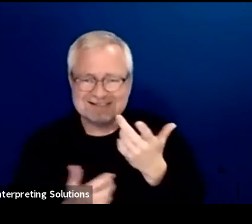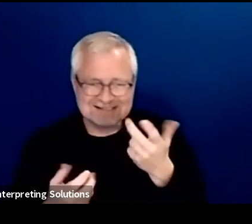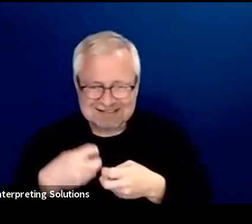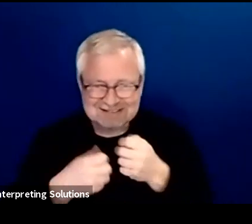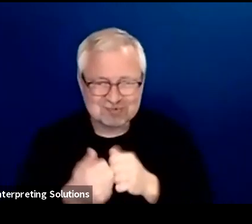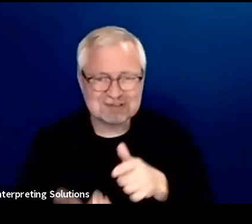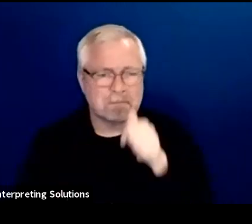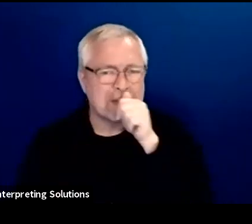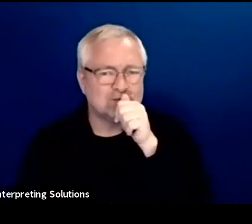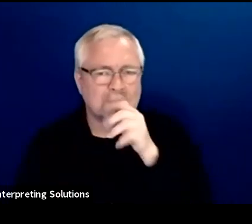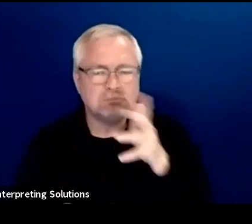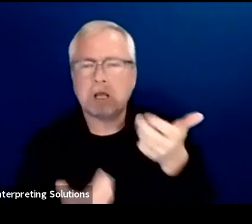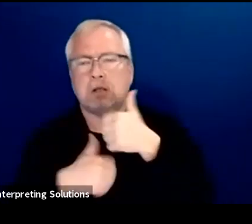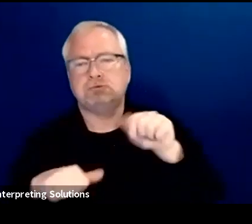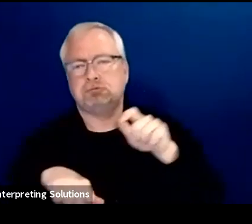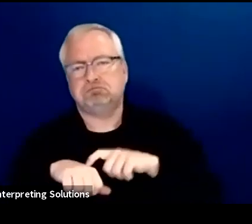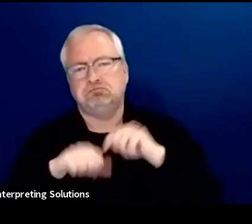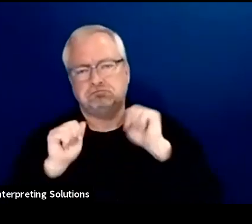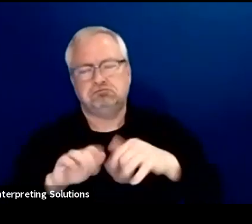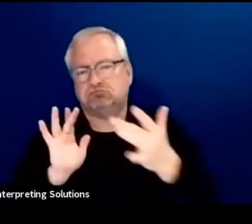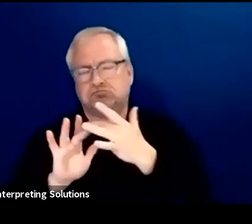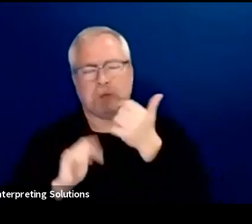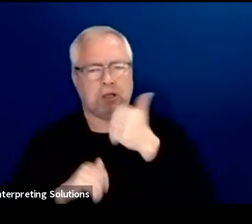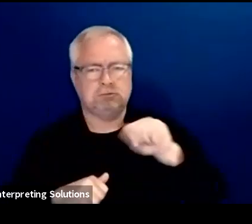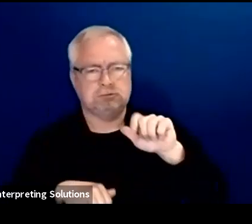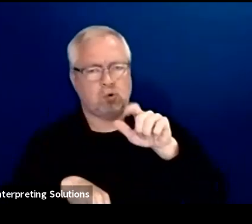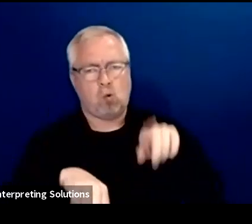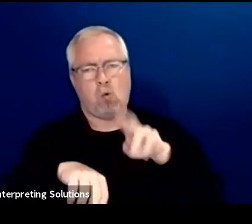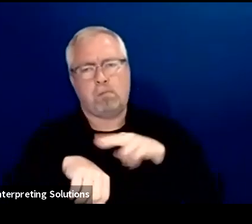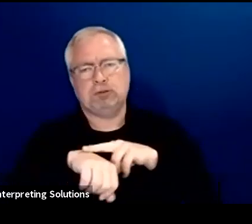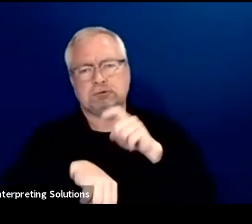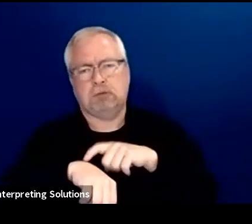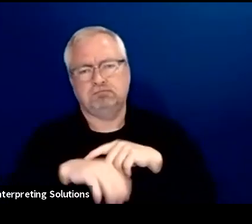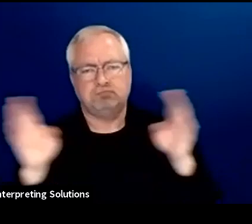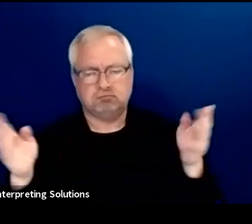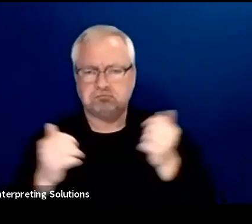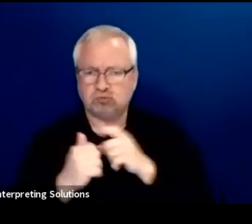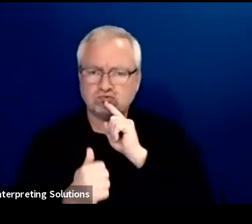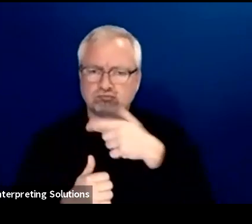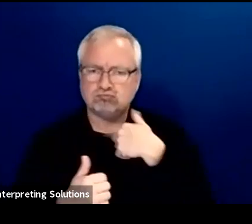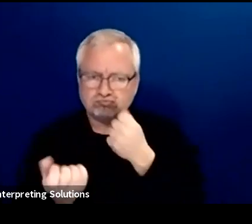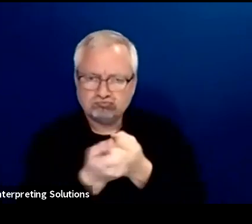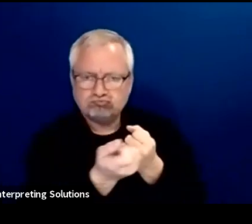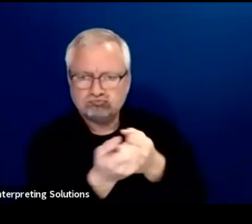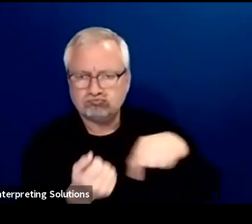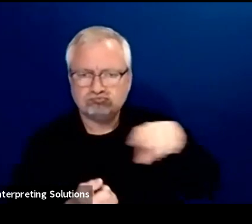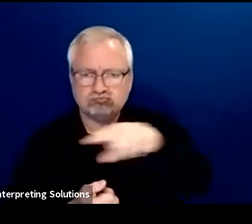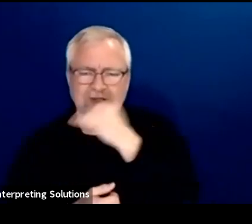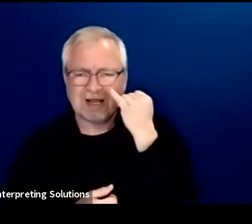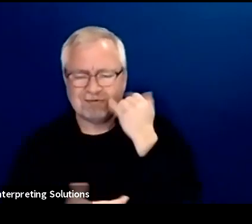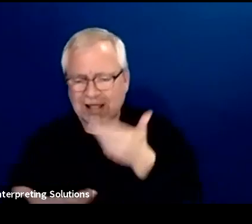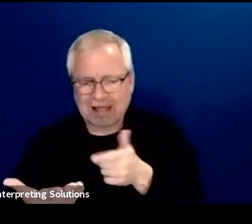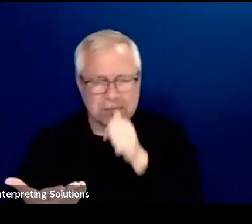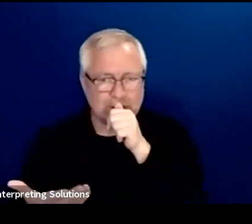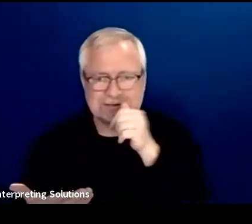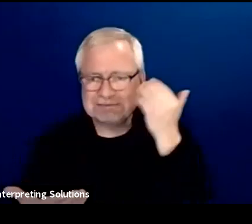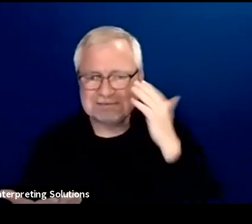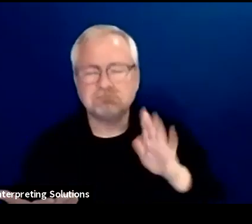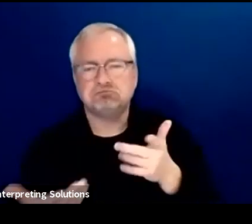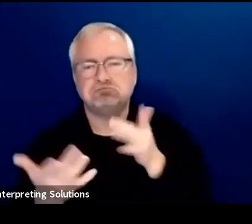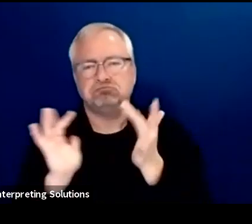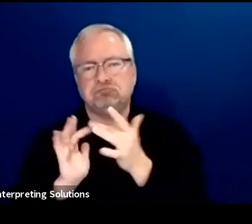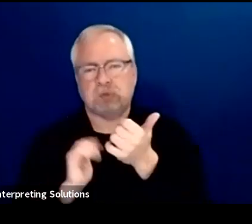business hours. Those password issues are some of the trickiest, and we want to be available at all times for people with those issues. Call time's still going to be long. You're still going to be waiting on the phone